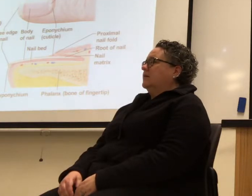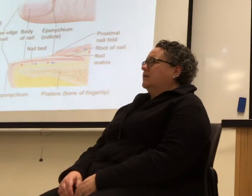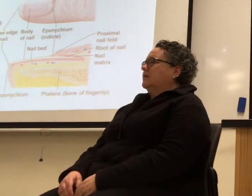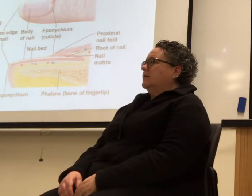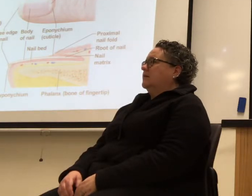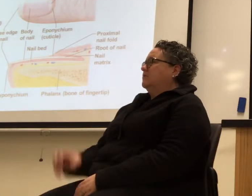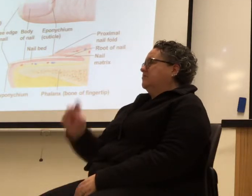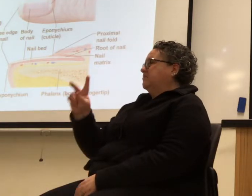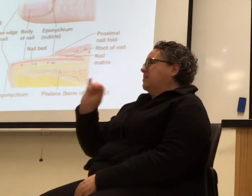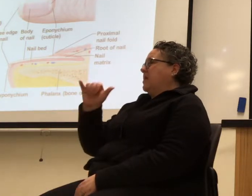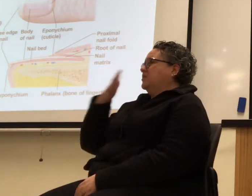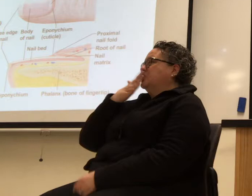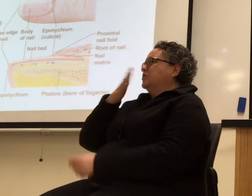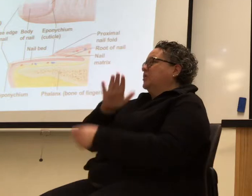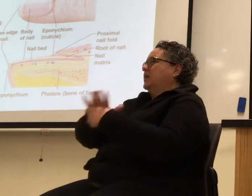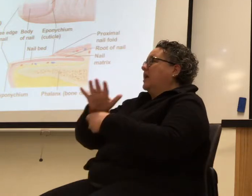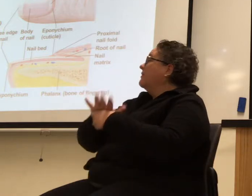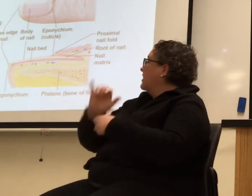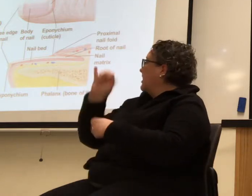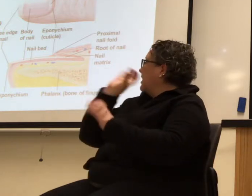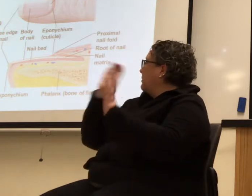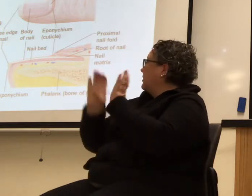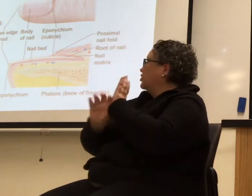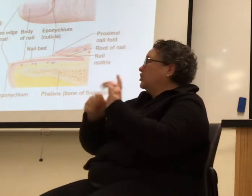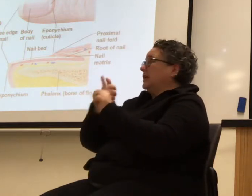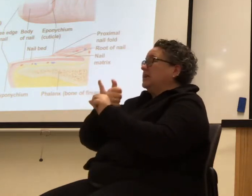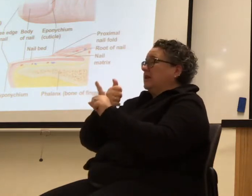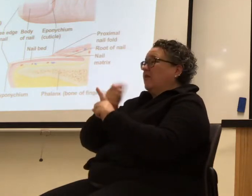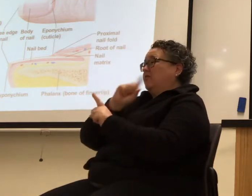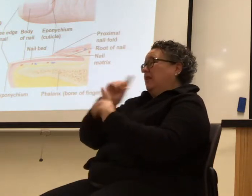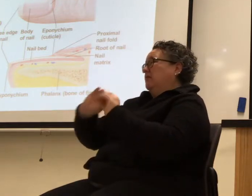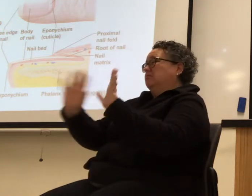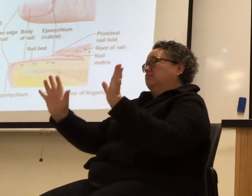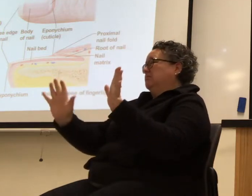Okay, that's good enough. That picture is pretty self-explanatory.